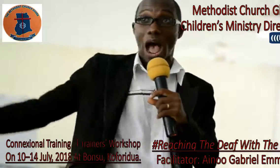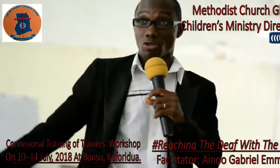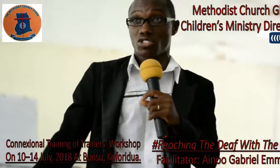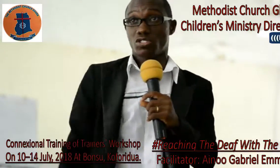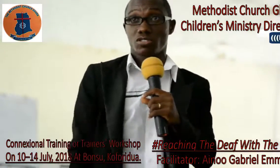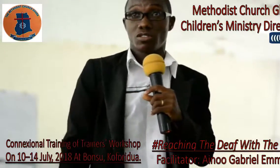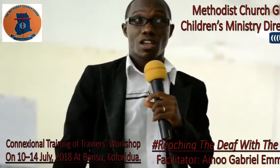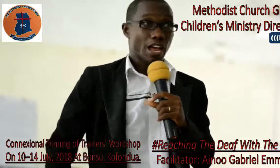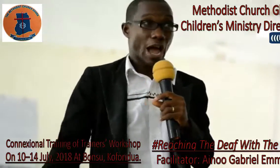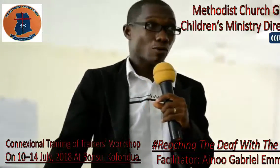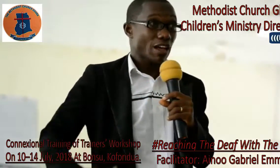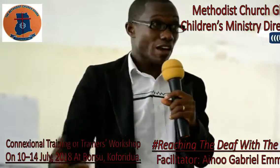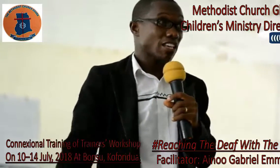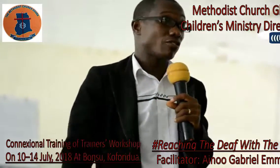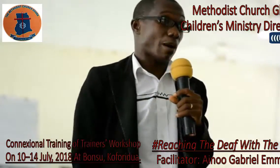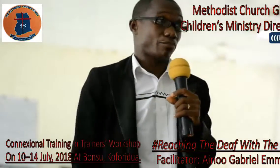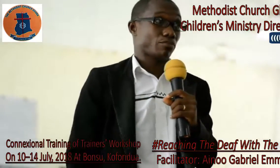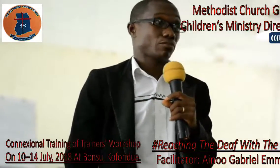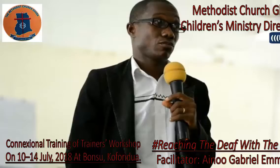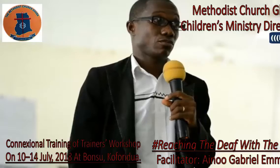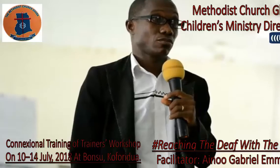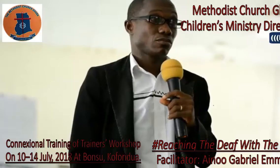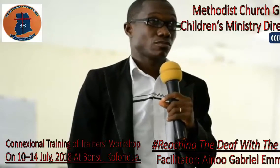out. And I will never give up.